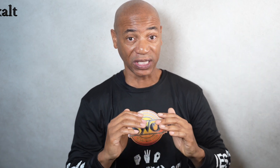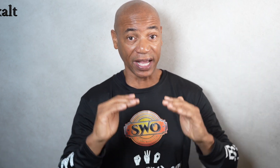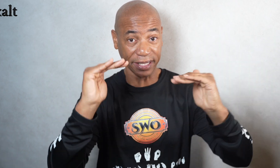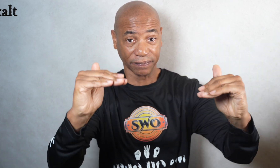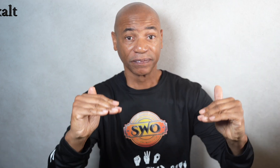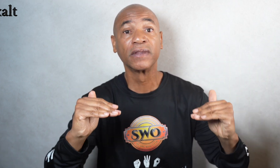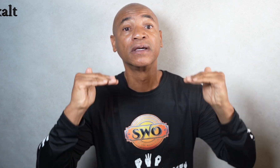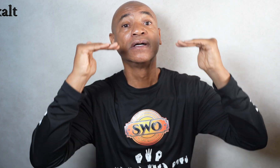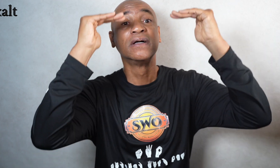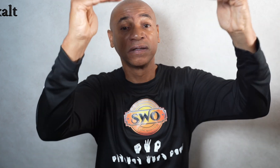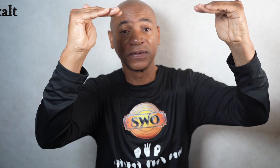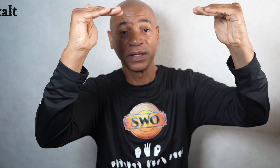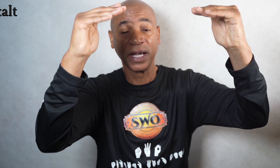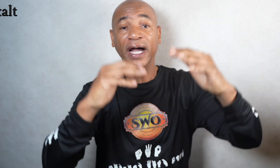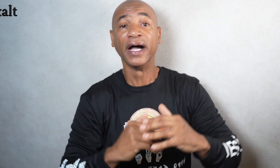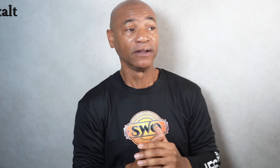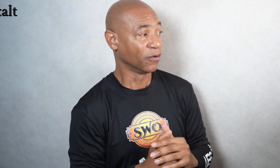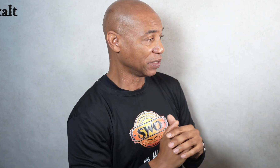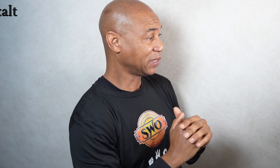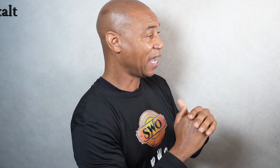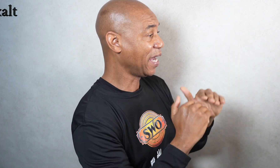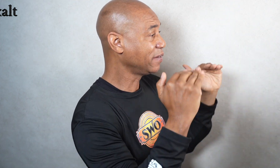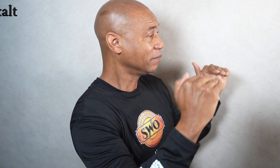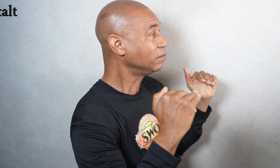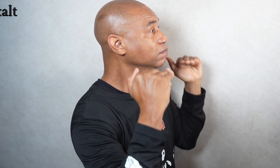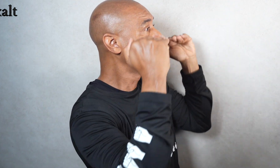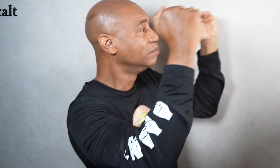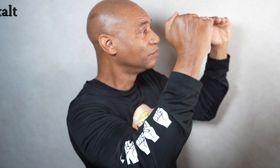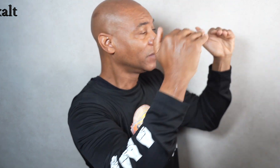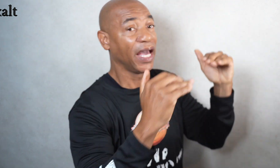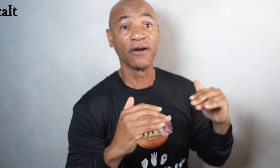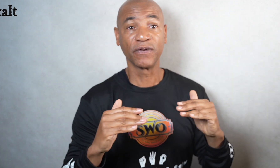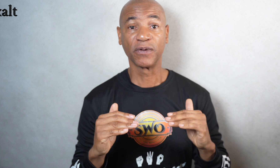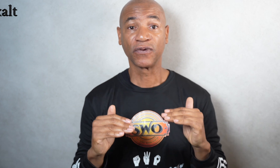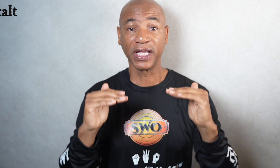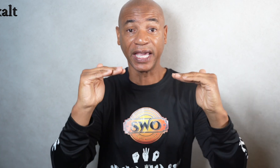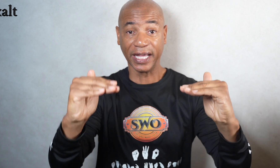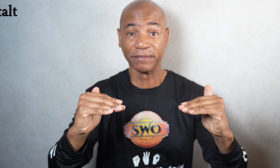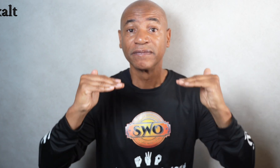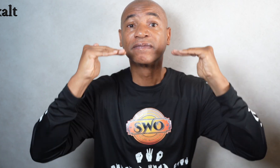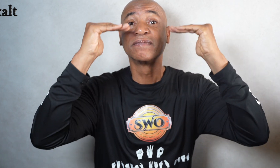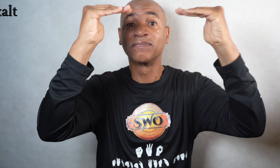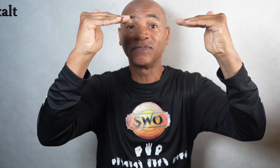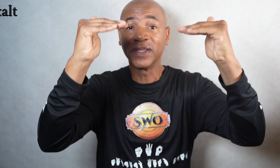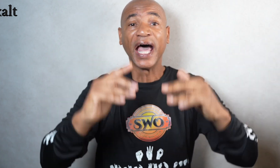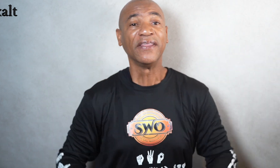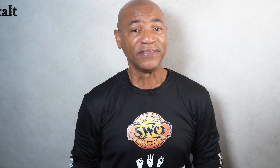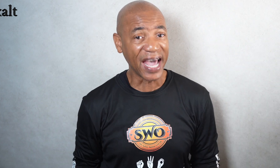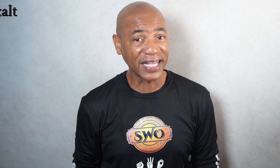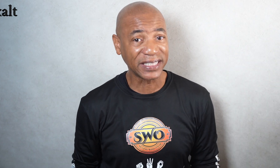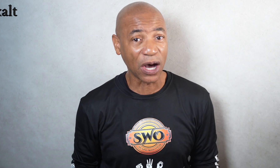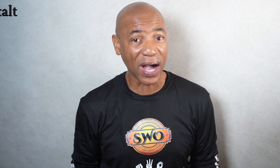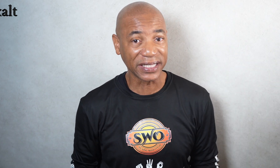sign. From the side, and from the front again. That is how I